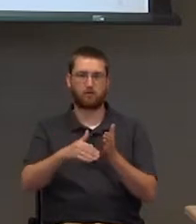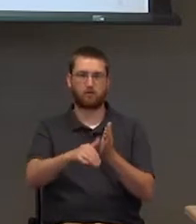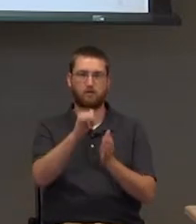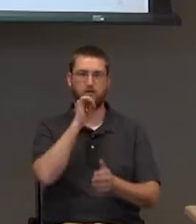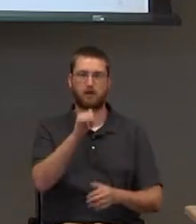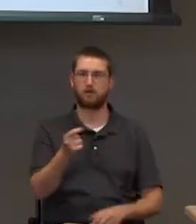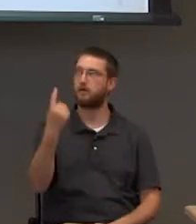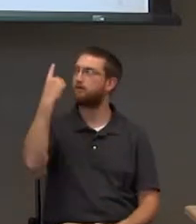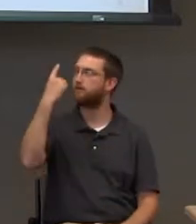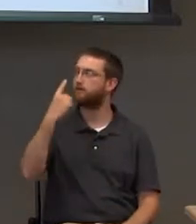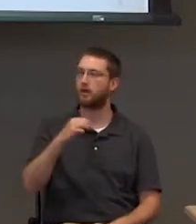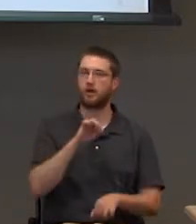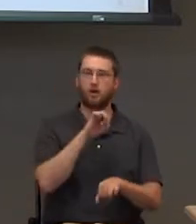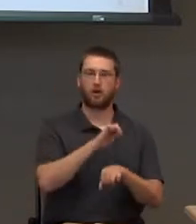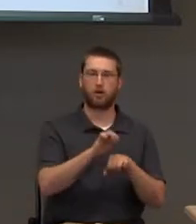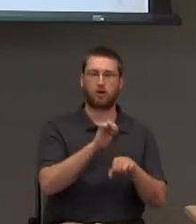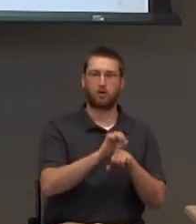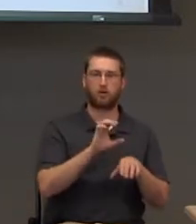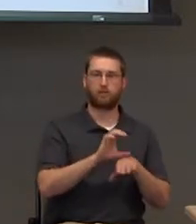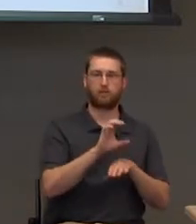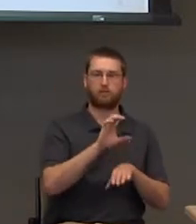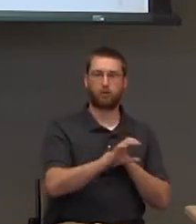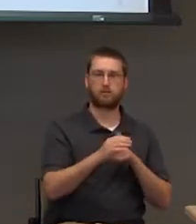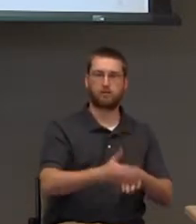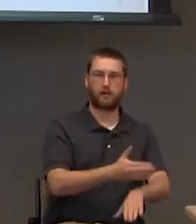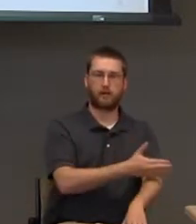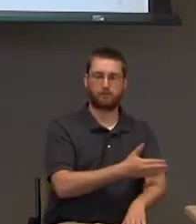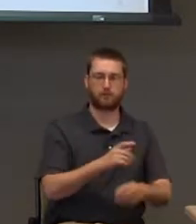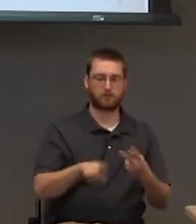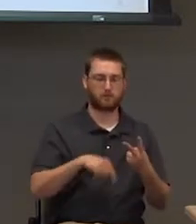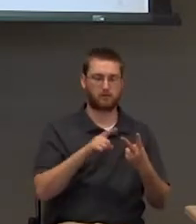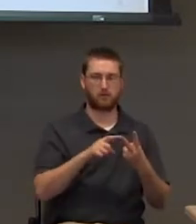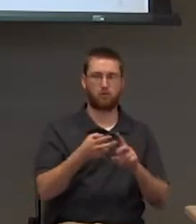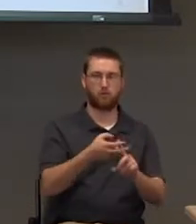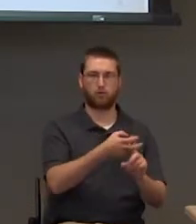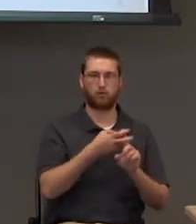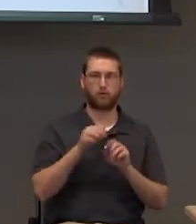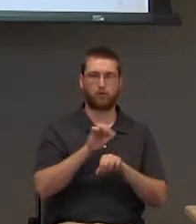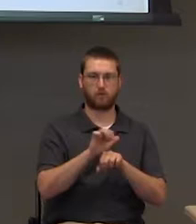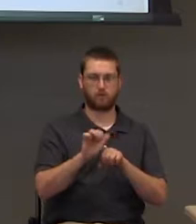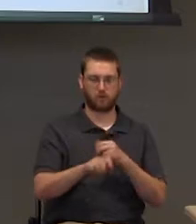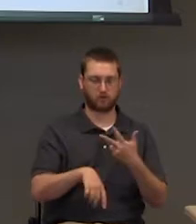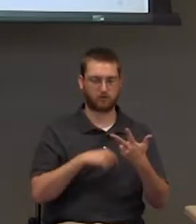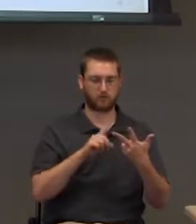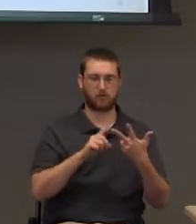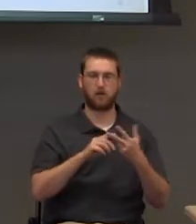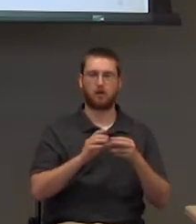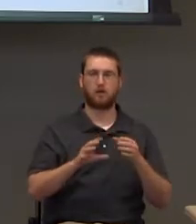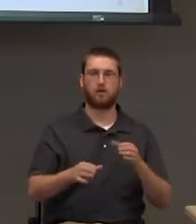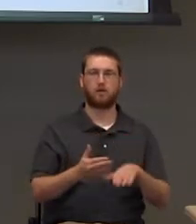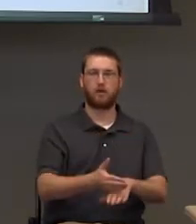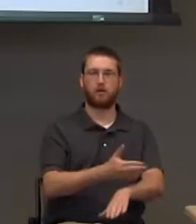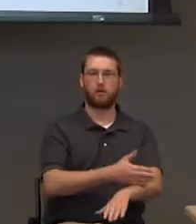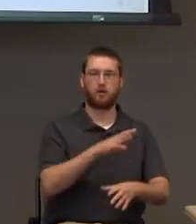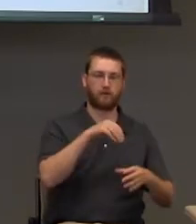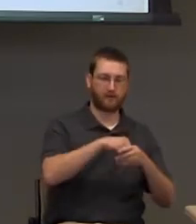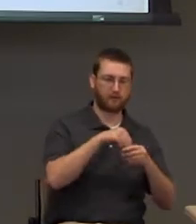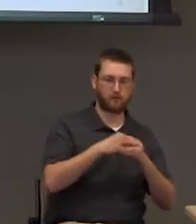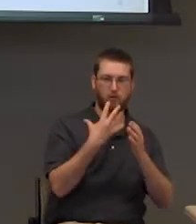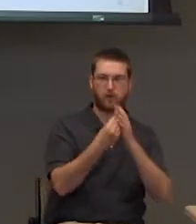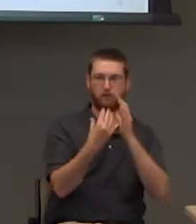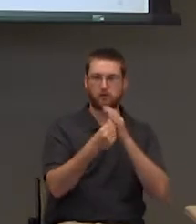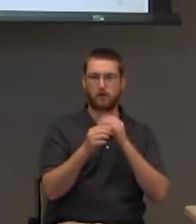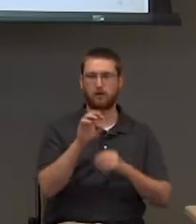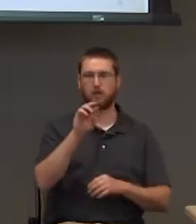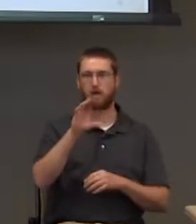is workforce enhancement coordination, expanded recruitment efforts, improve internal and external marketing and